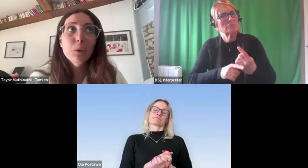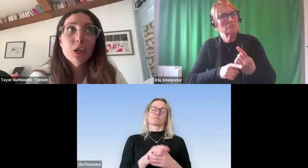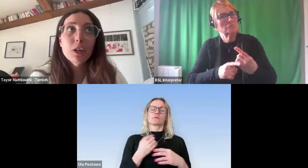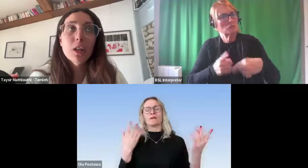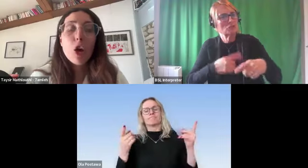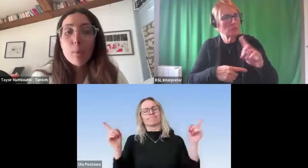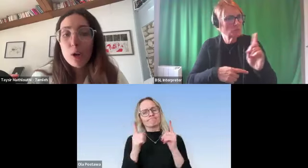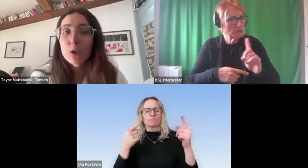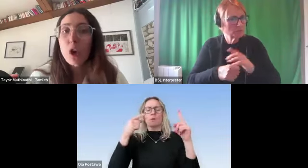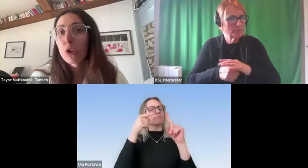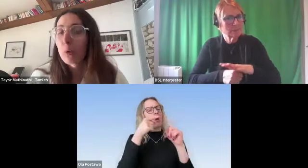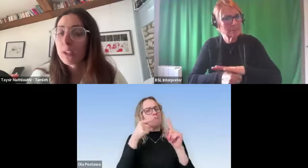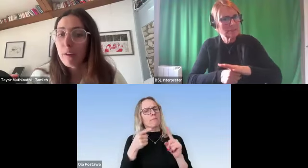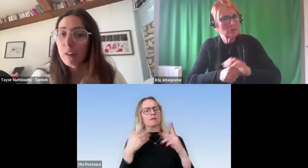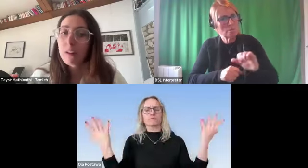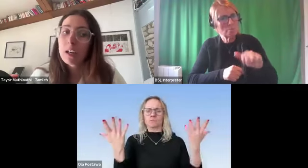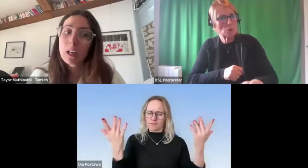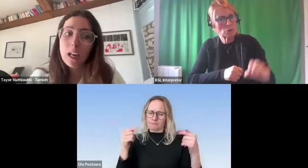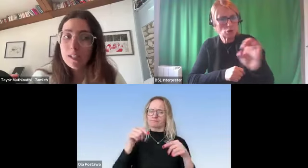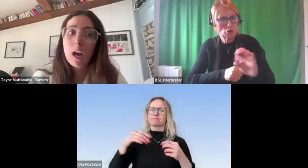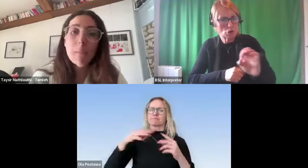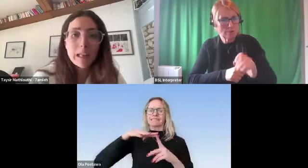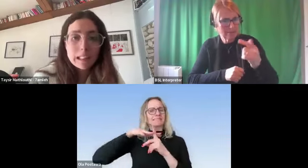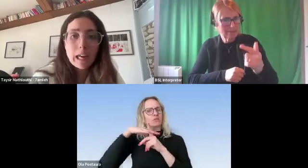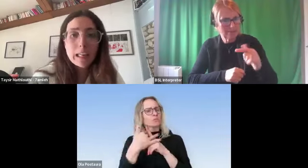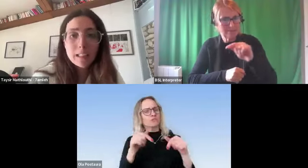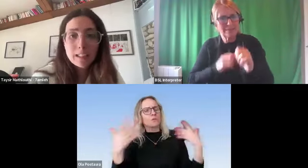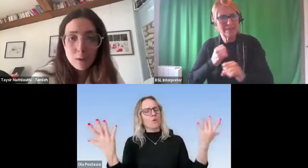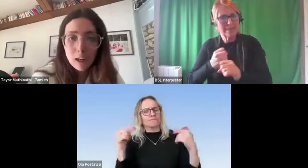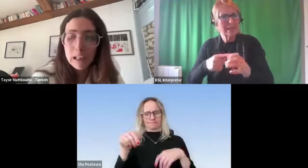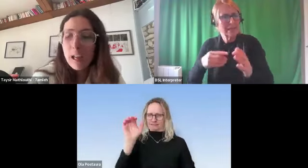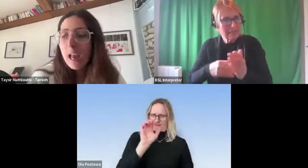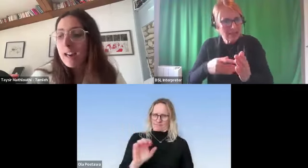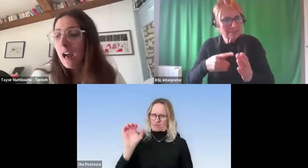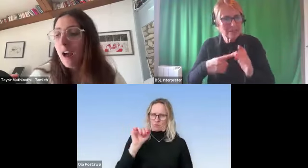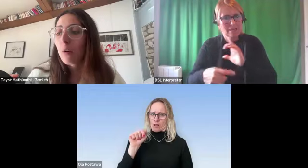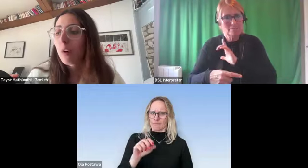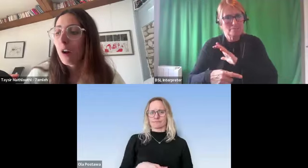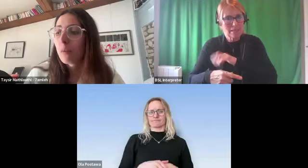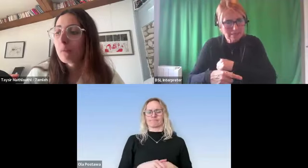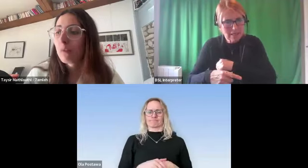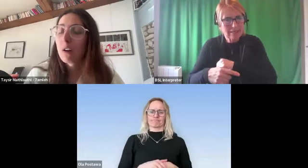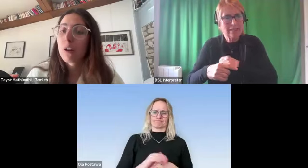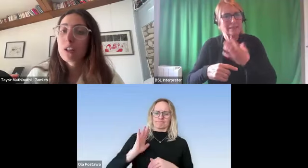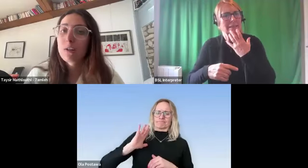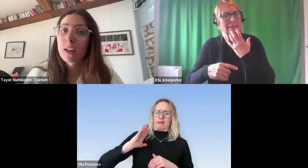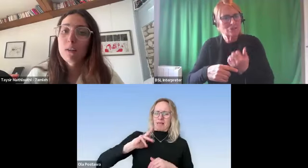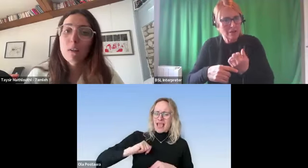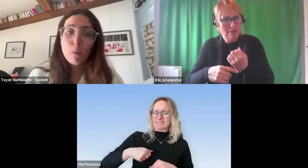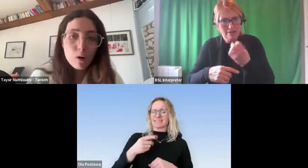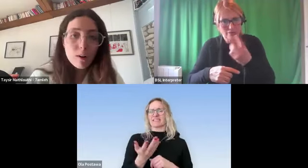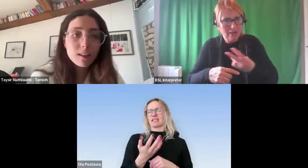the situation post October 7th in Gaza, Palestine, and Israel, and how